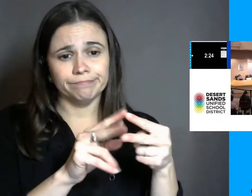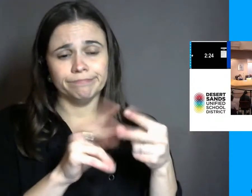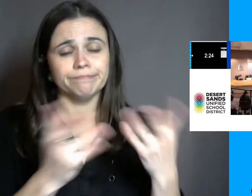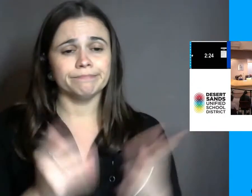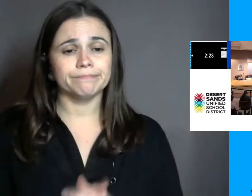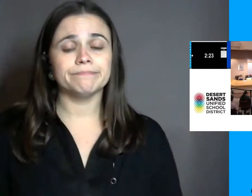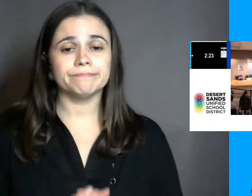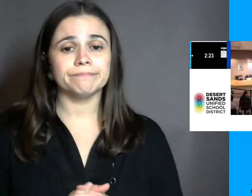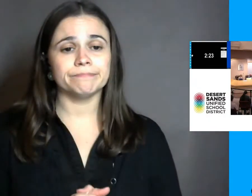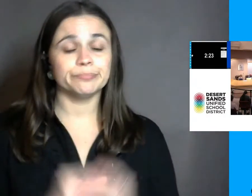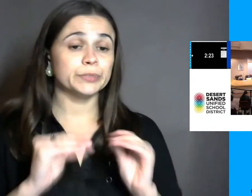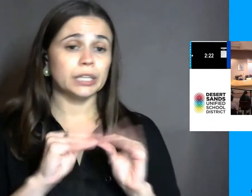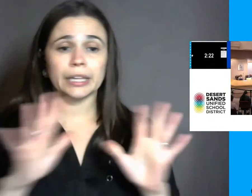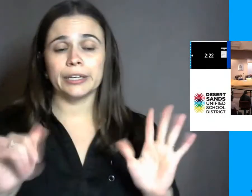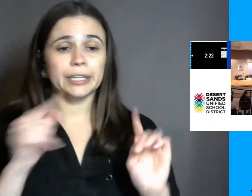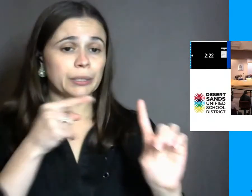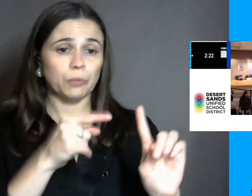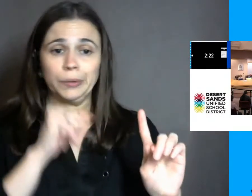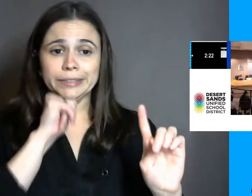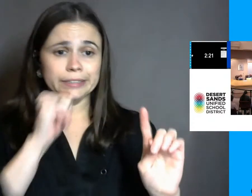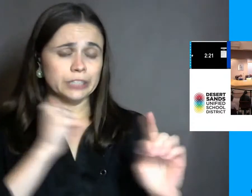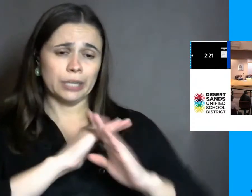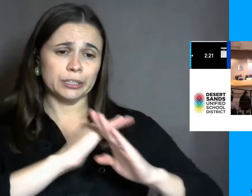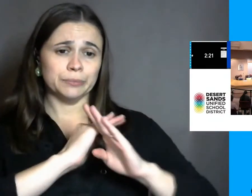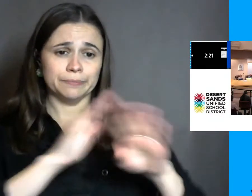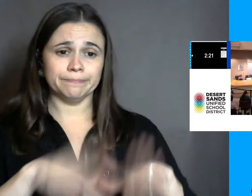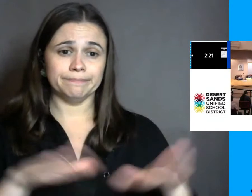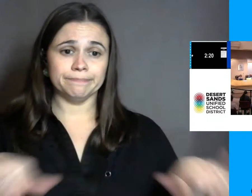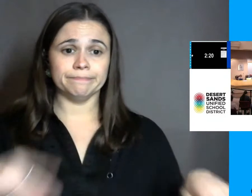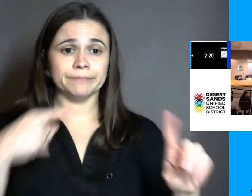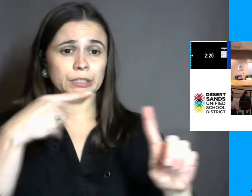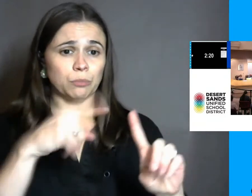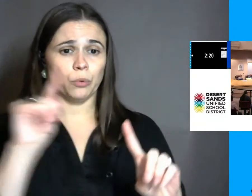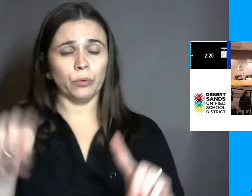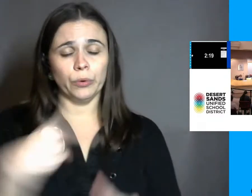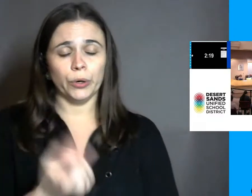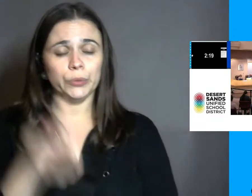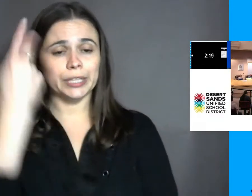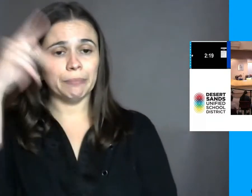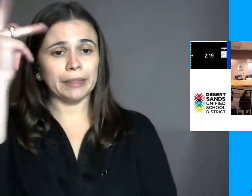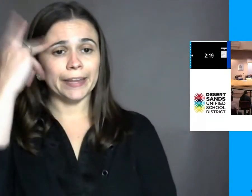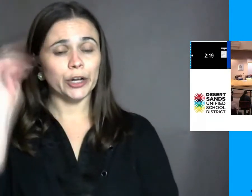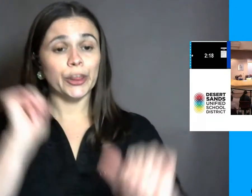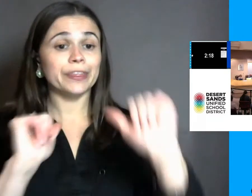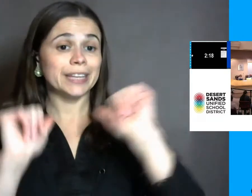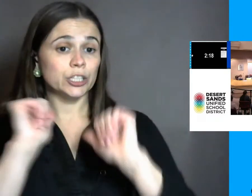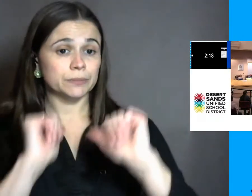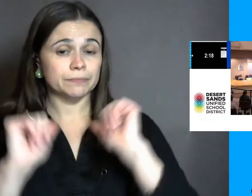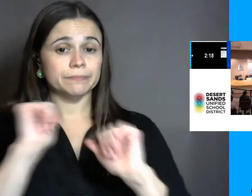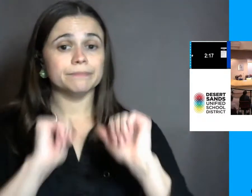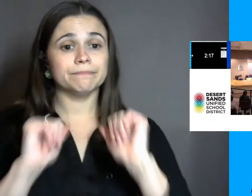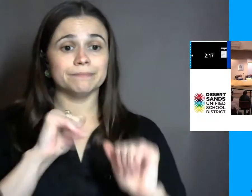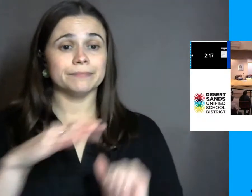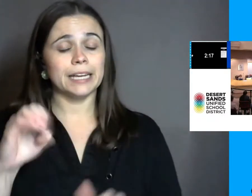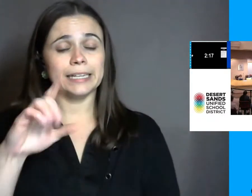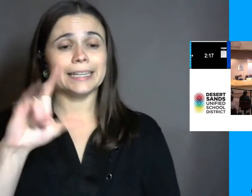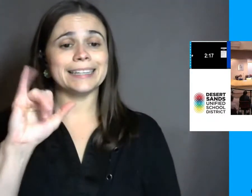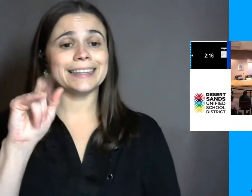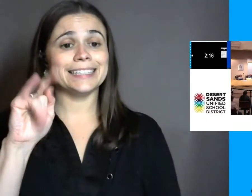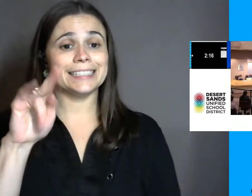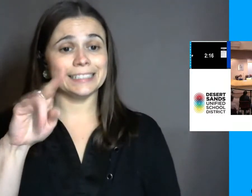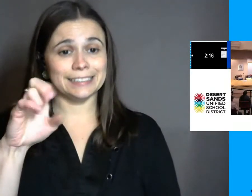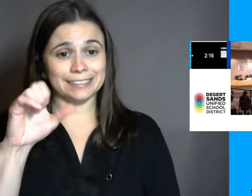not about the children. These mask mandates are pure political theater and elitist power grab. End the